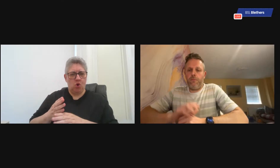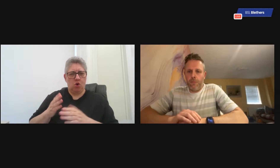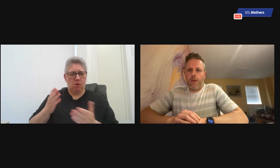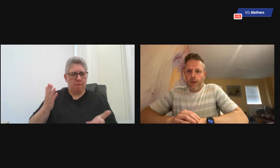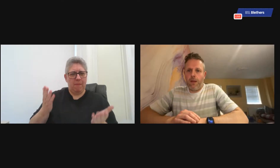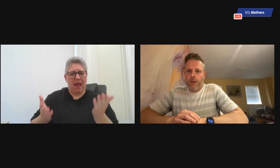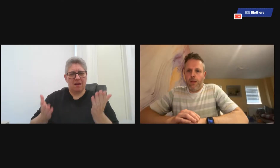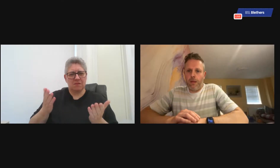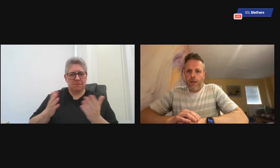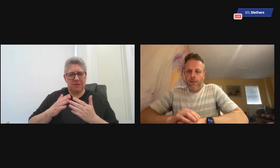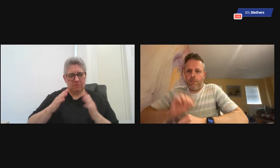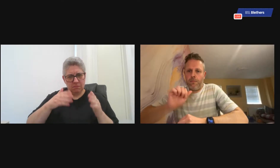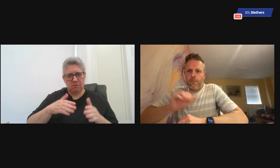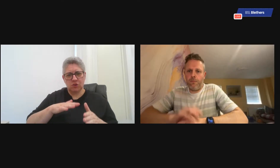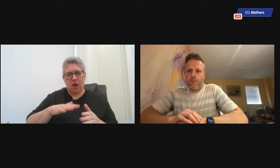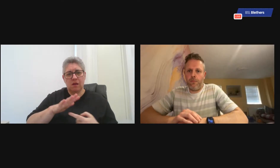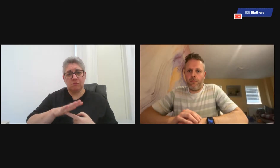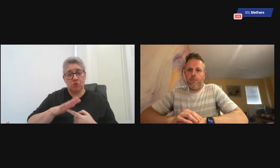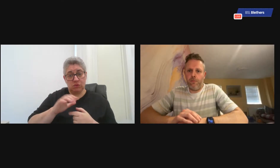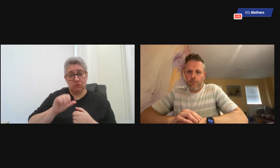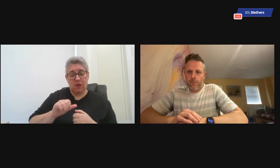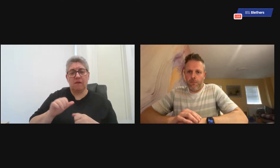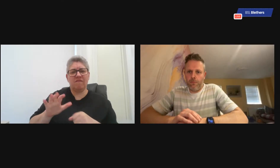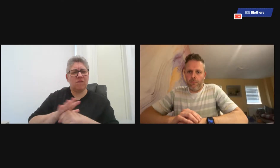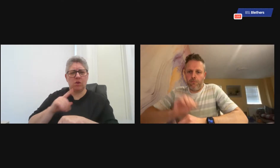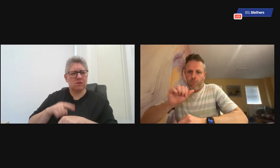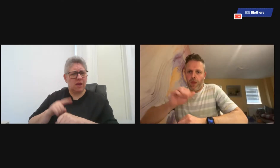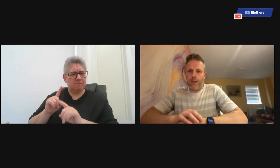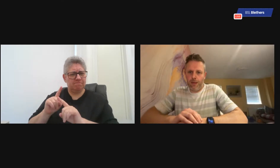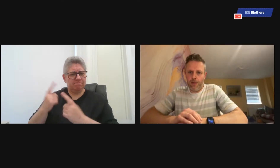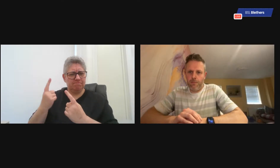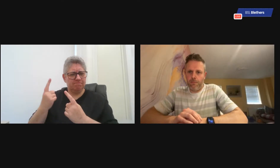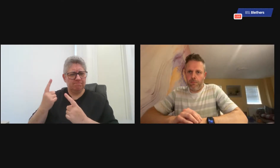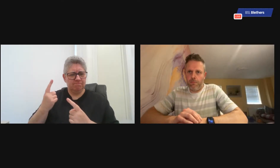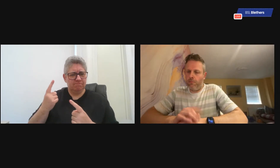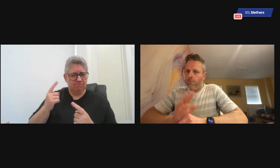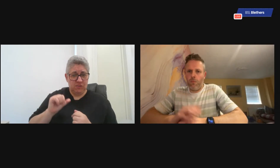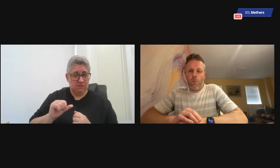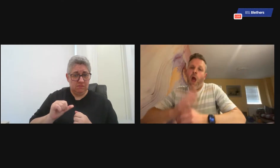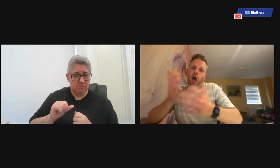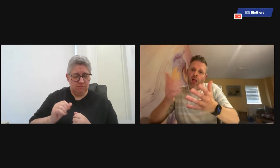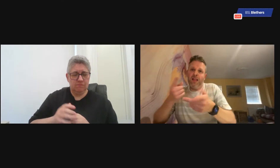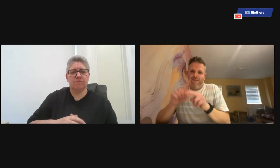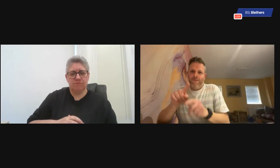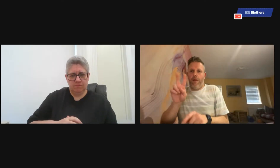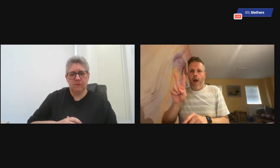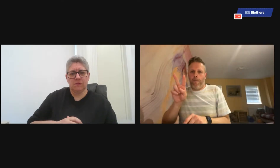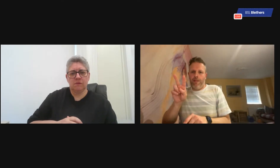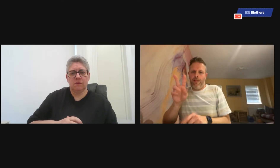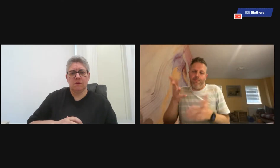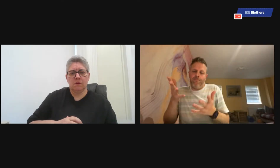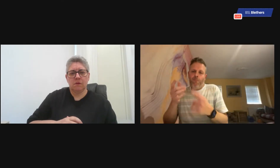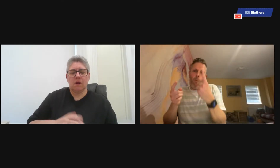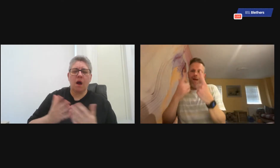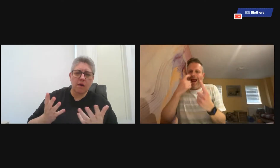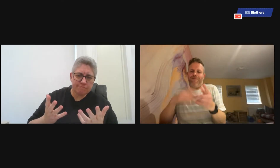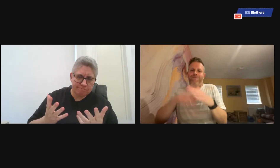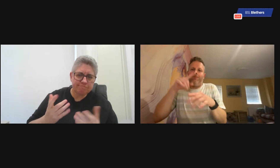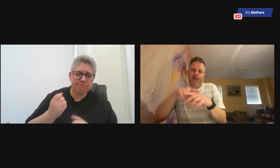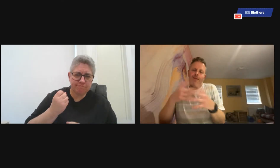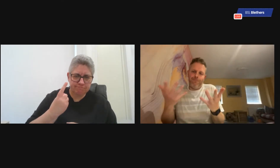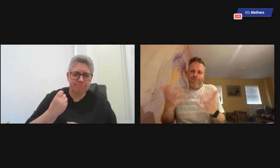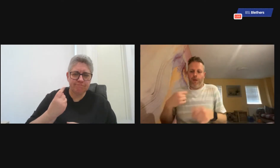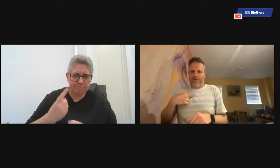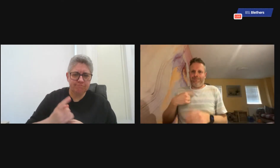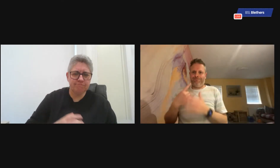So you're kind of effectively part-time in order to balance the needs of the child, and it wouldn't be possible to work full-time, am